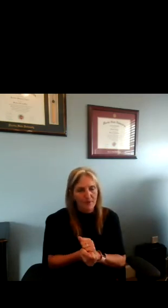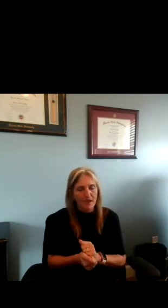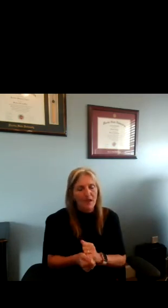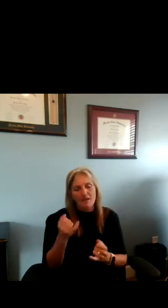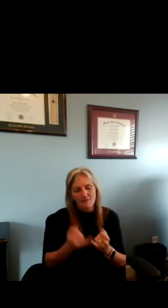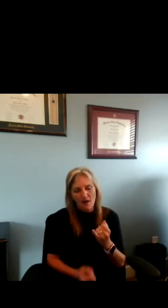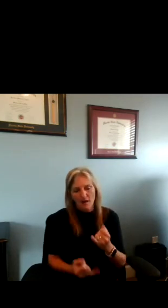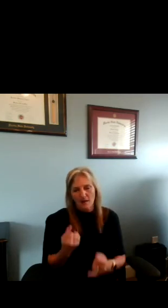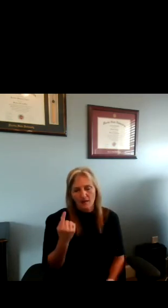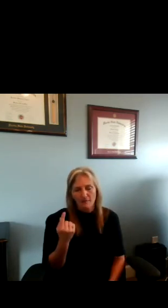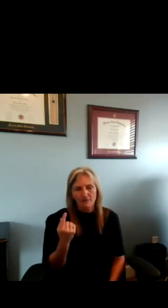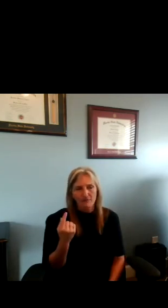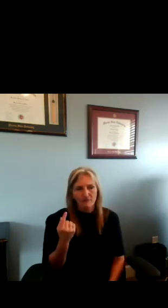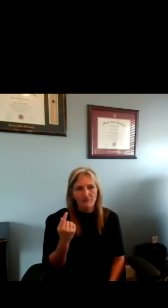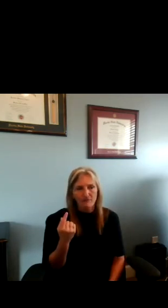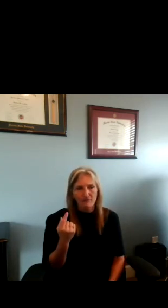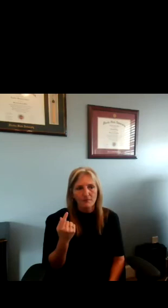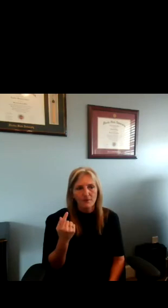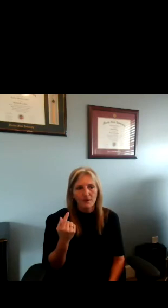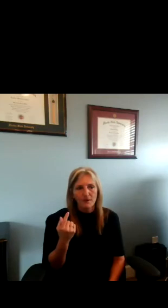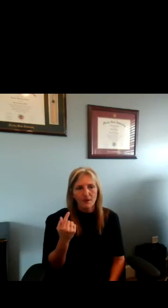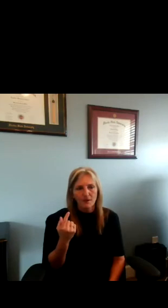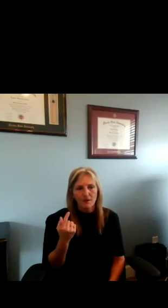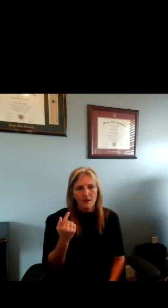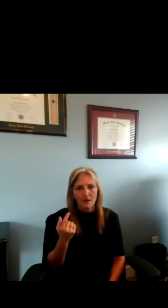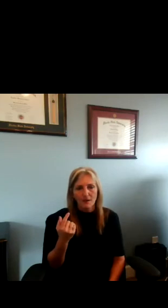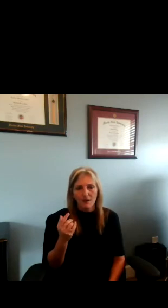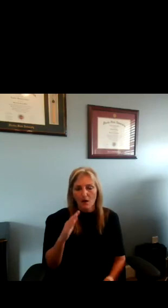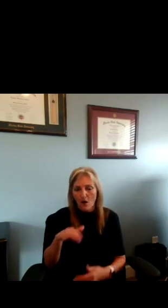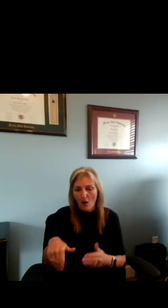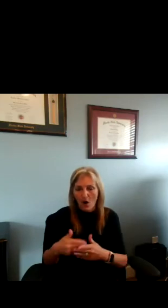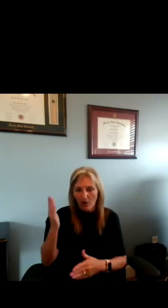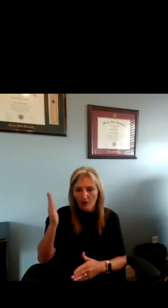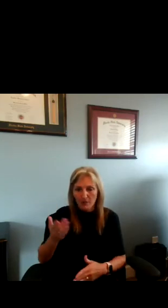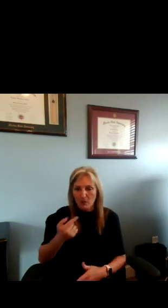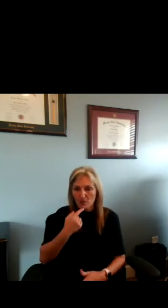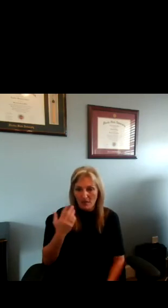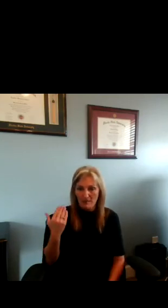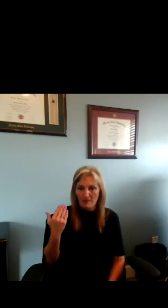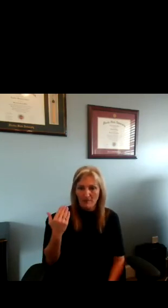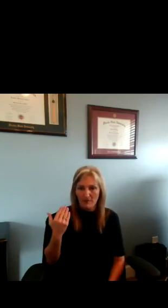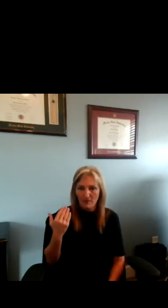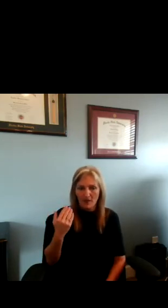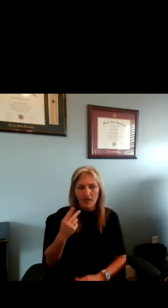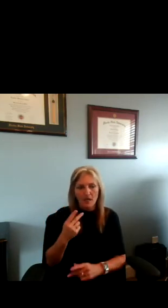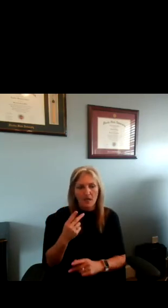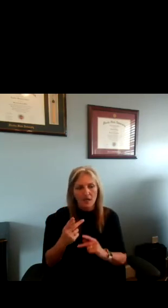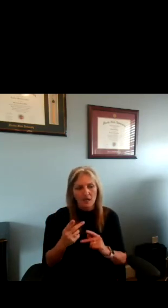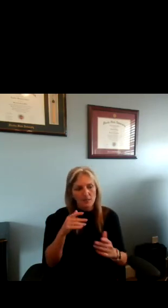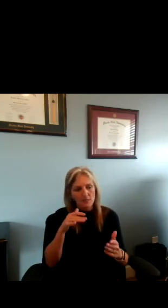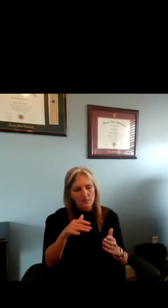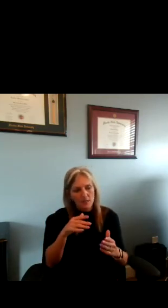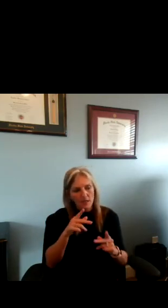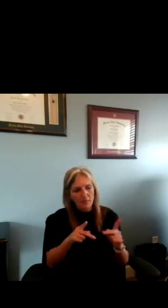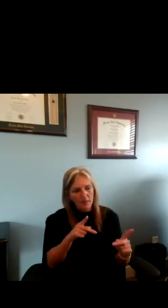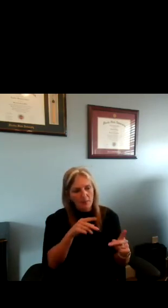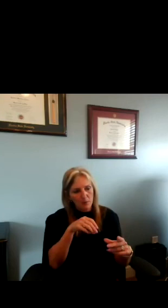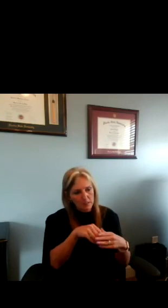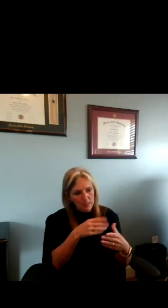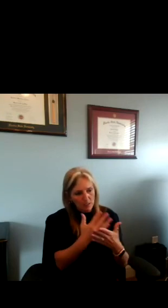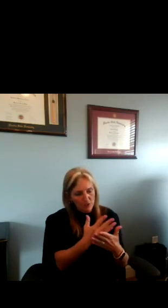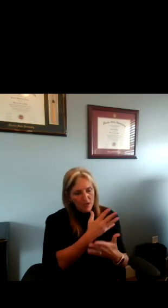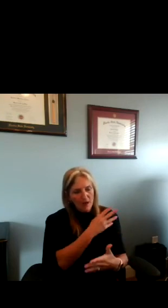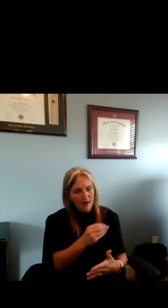finally, as all of our welcoming speakers said earlier, research about those who are incarcerated, as well as research about correctional